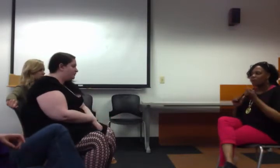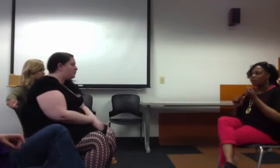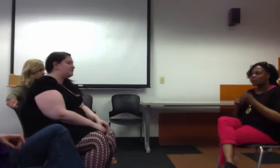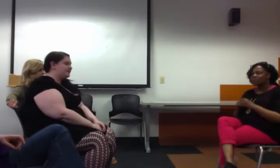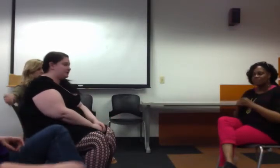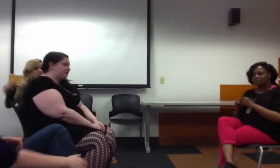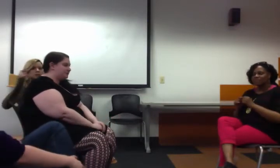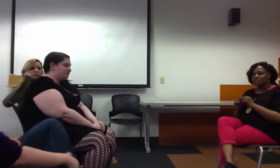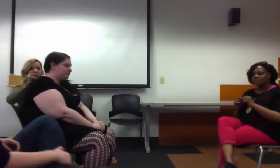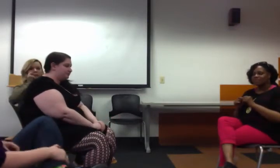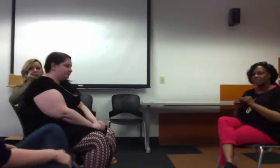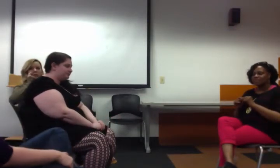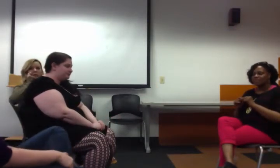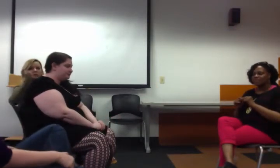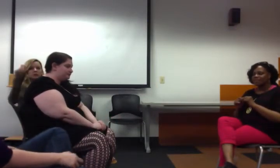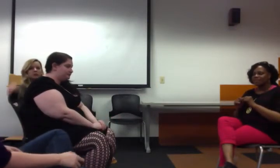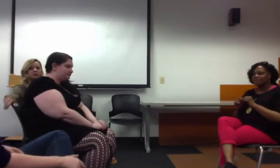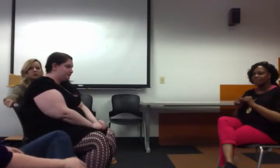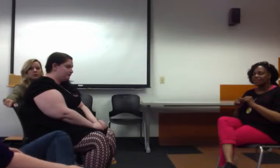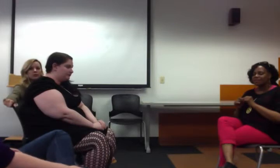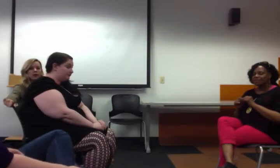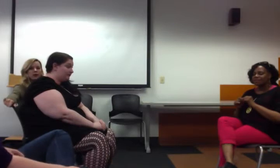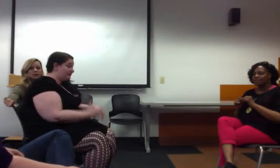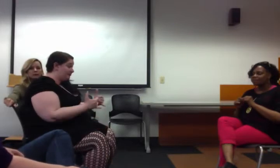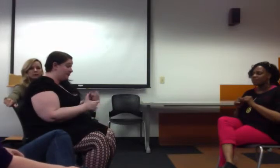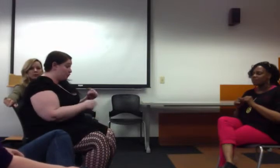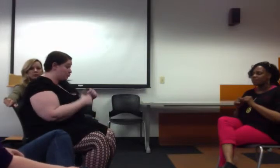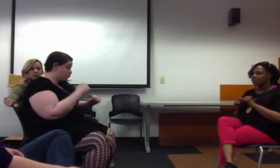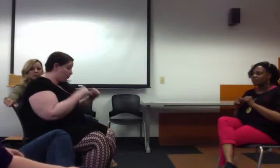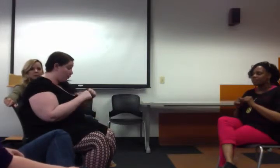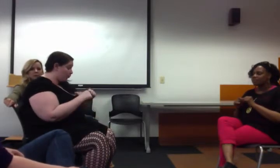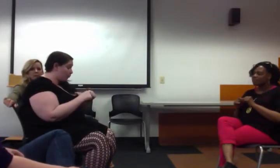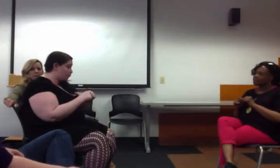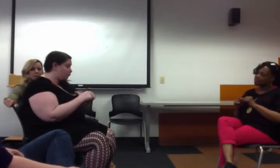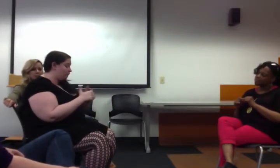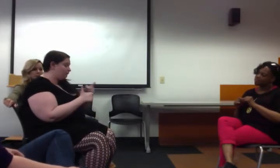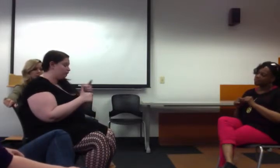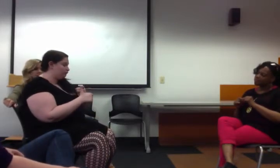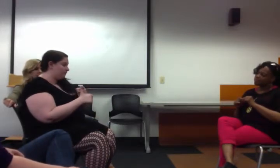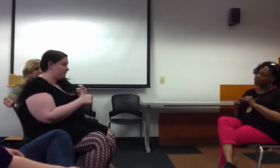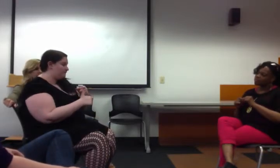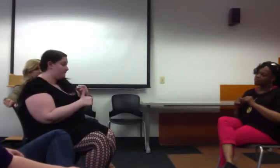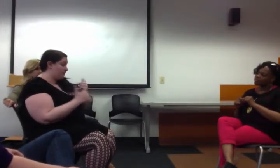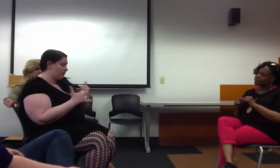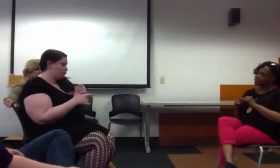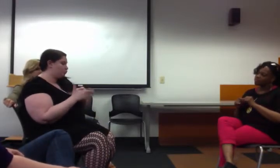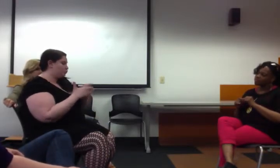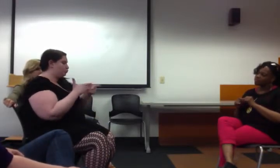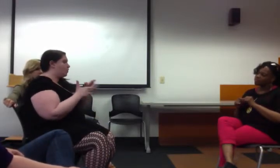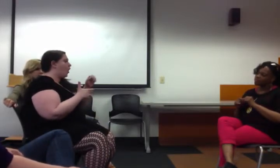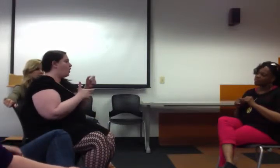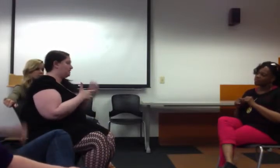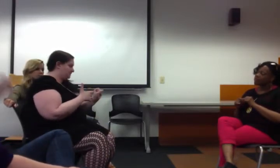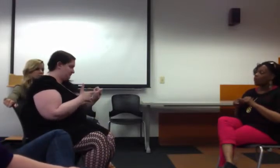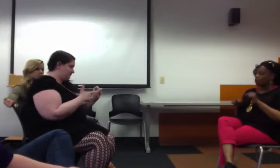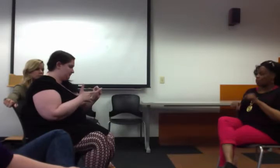When's the next show? Well, this show runs all the way through August. And then I don't know what